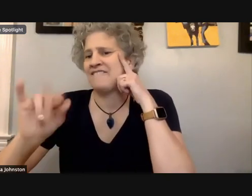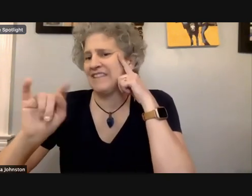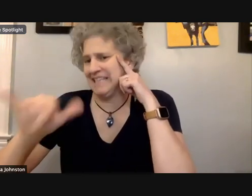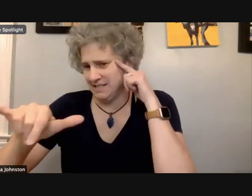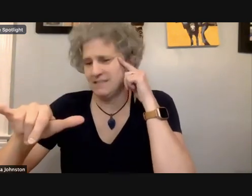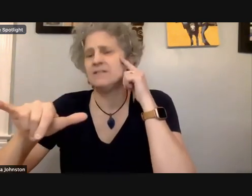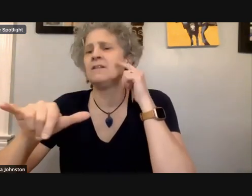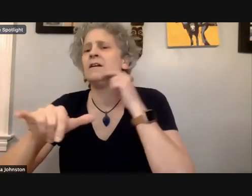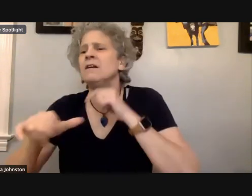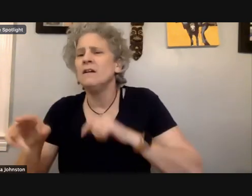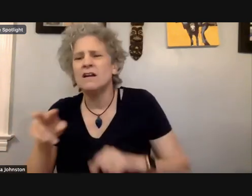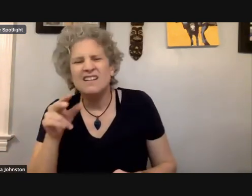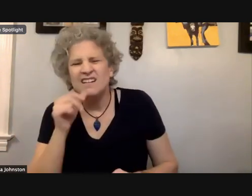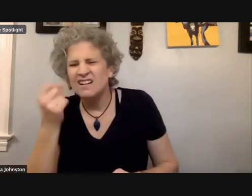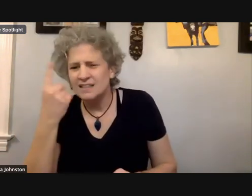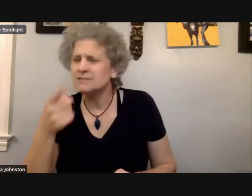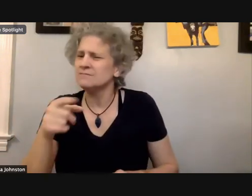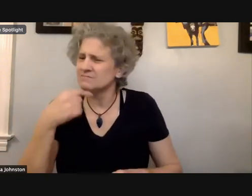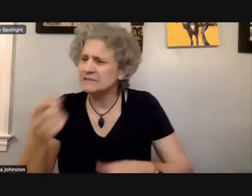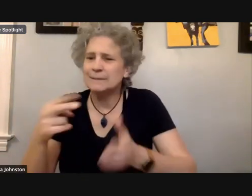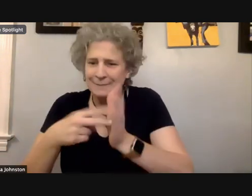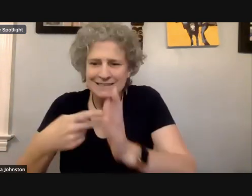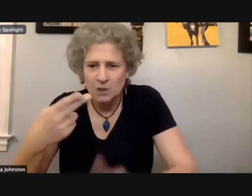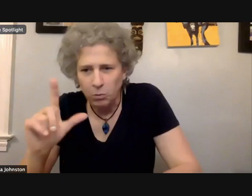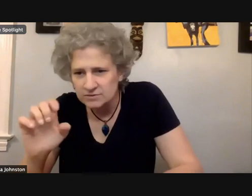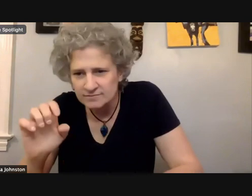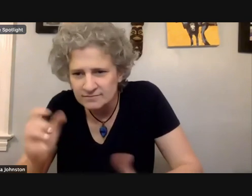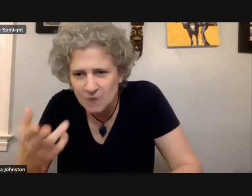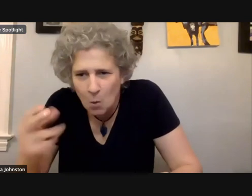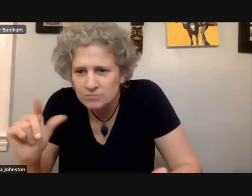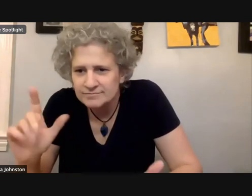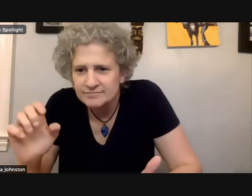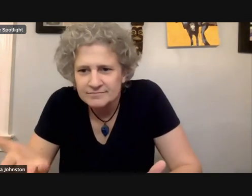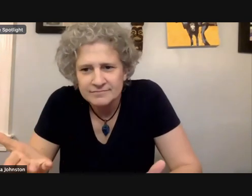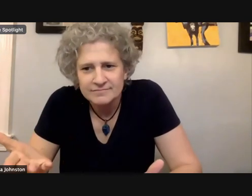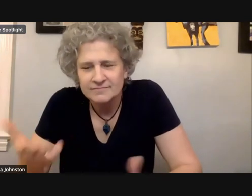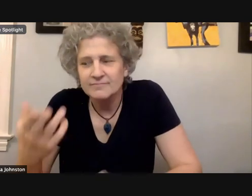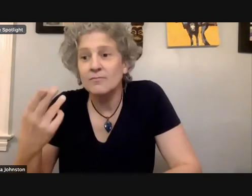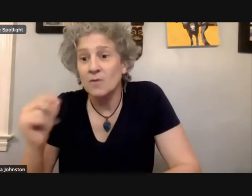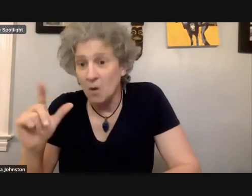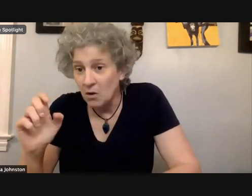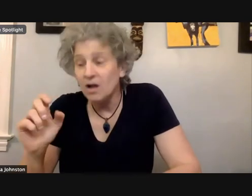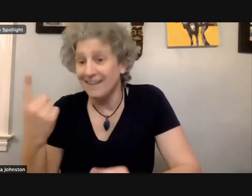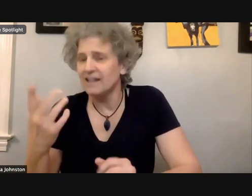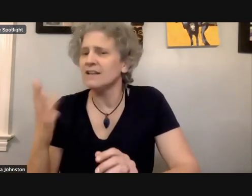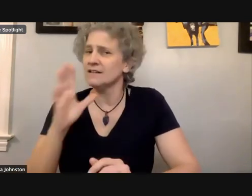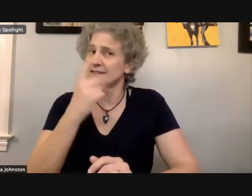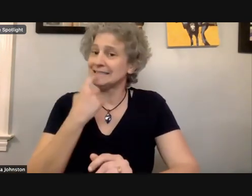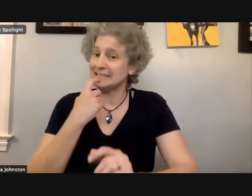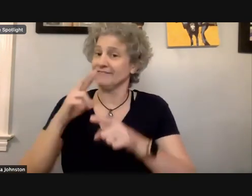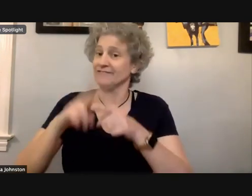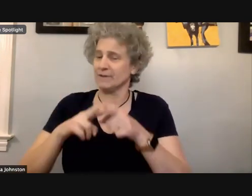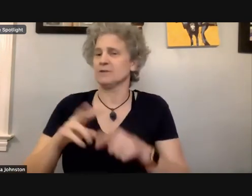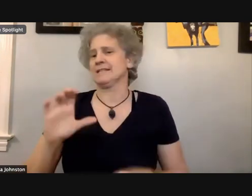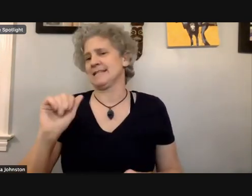reservation. Cavity, we finger spell. And if somebody doesn't understand that, you can kind of explain it's a hole in the tooth.